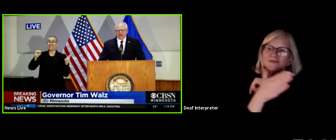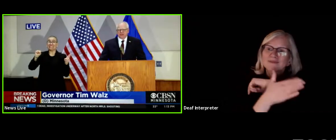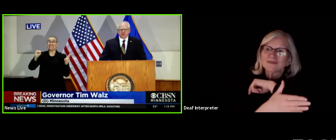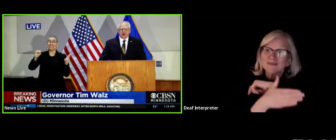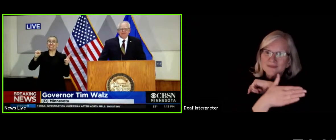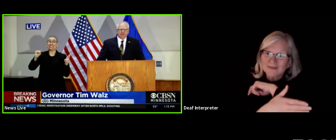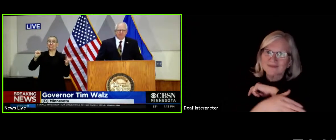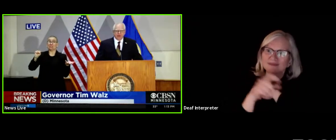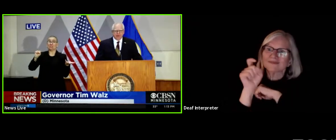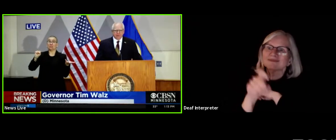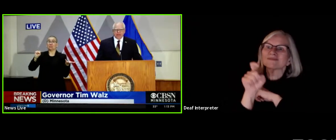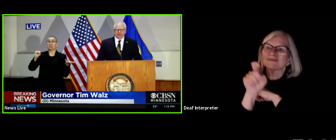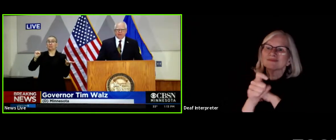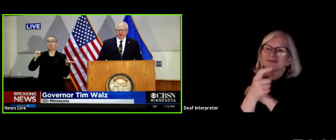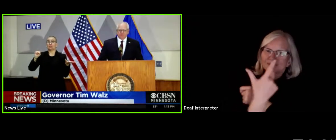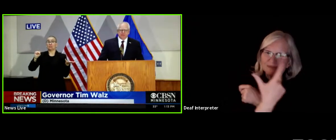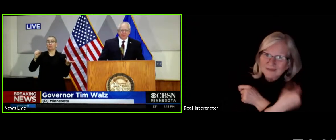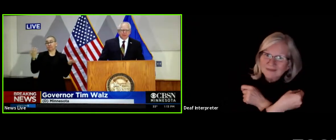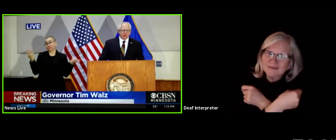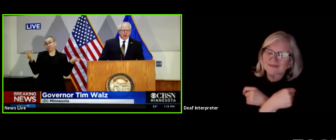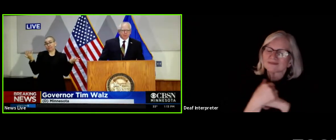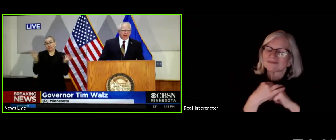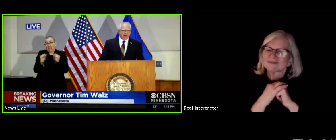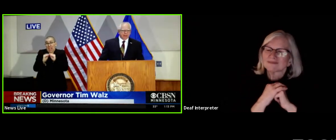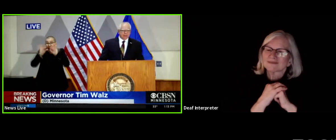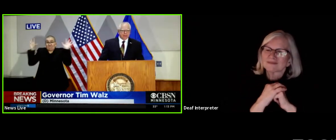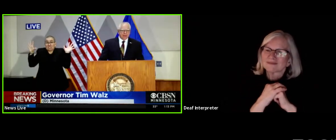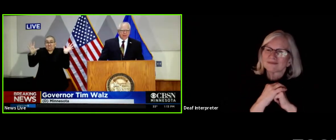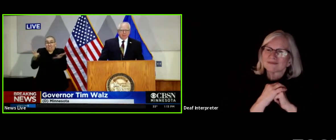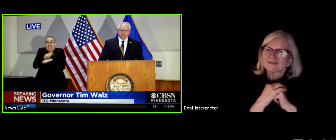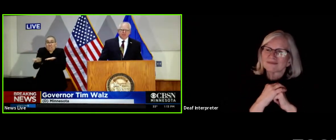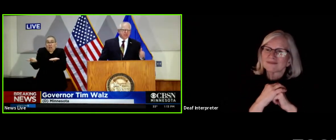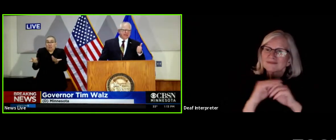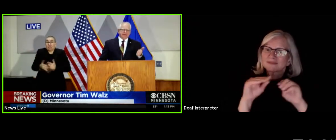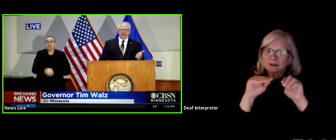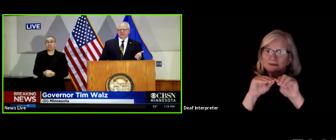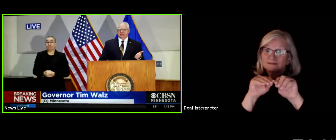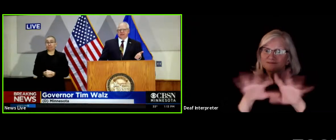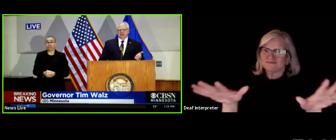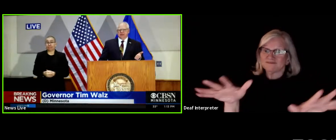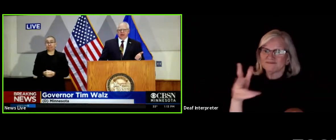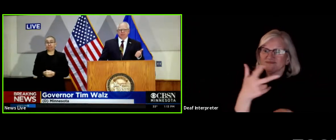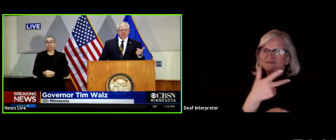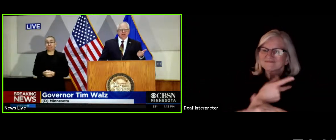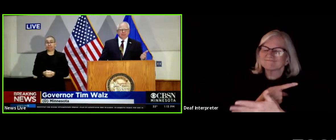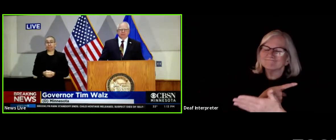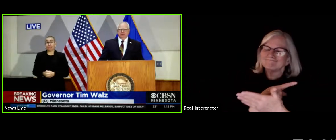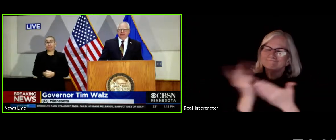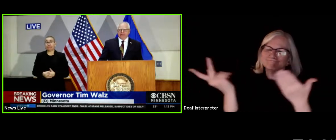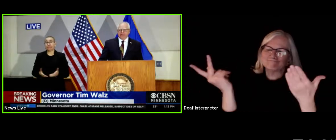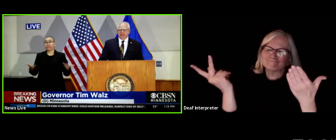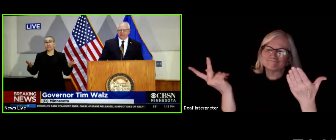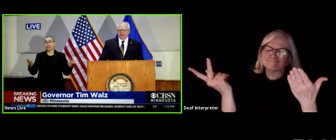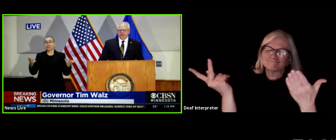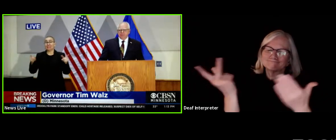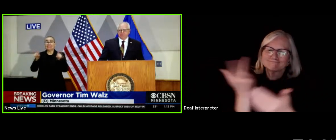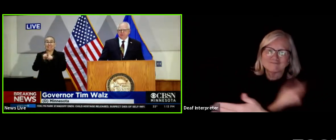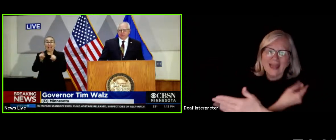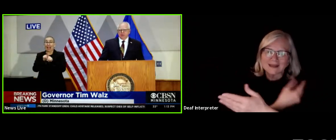obvious catastrophic failure of getting them out is becoming more apparent. But much like testing and much like